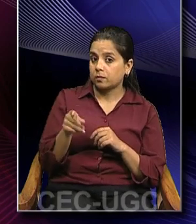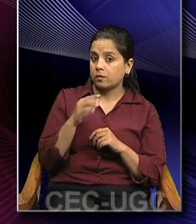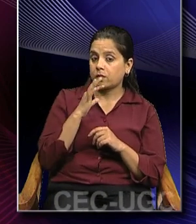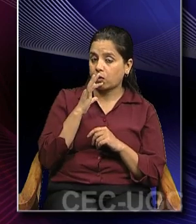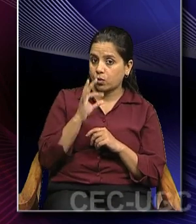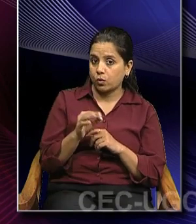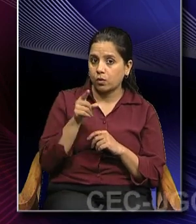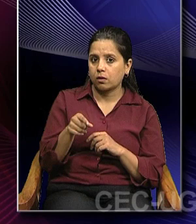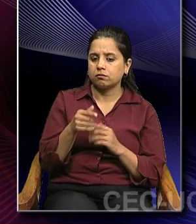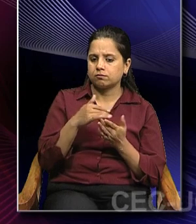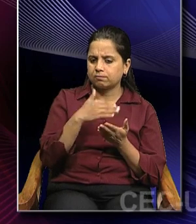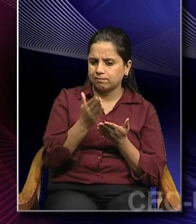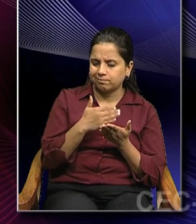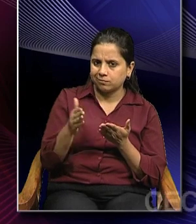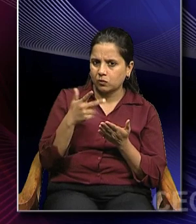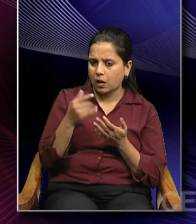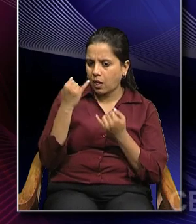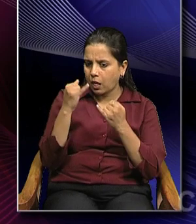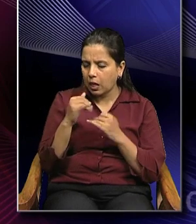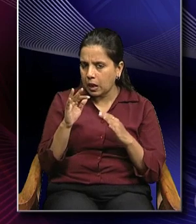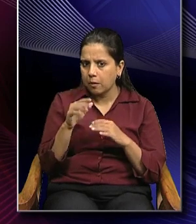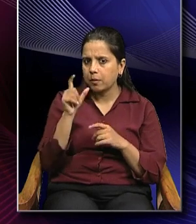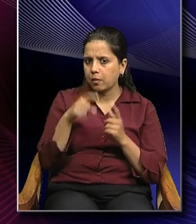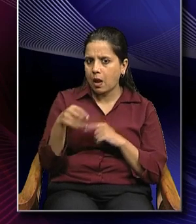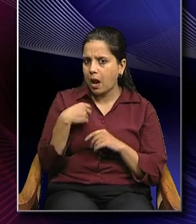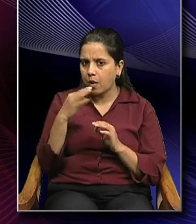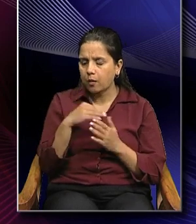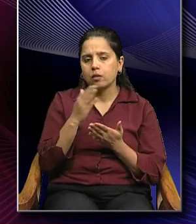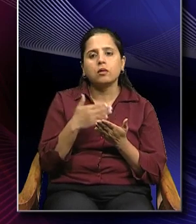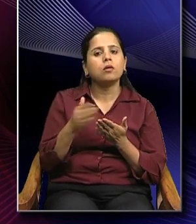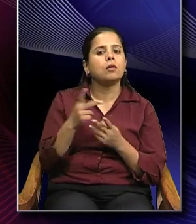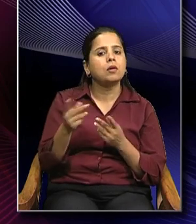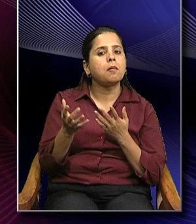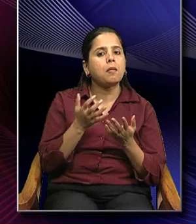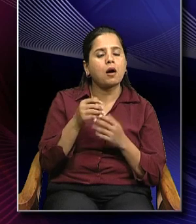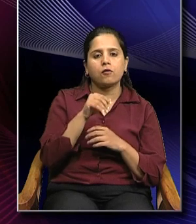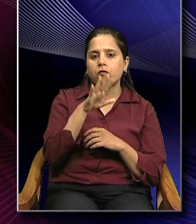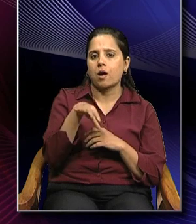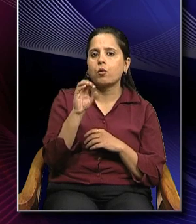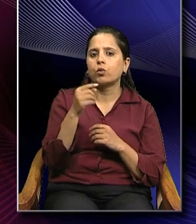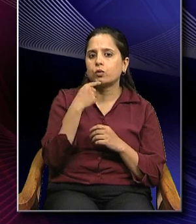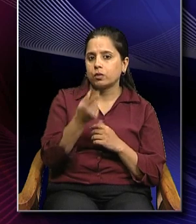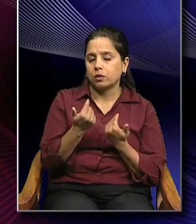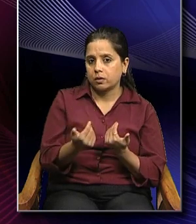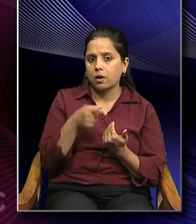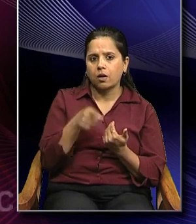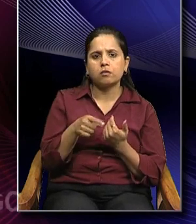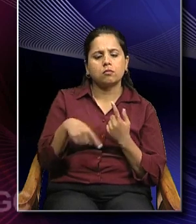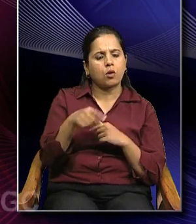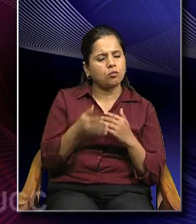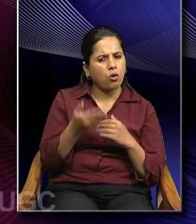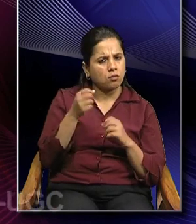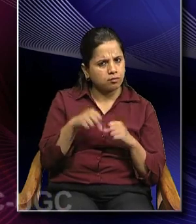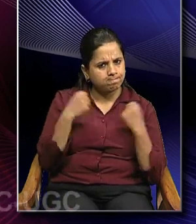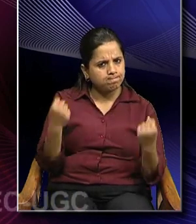actually eliminate the apprehensions which customers are having. And in this way, marketing 5.0, I would say it has enormous potential